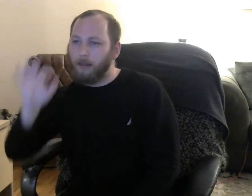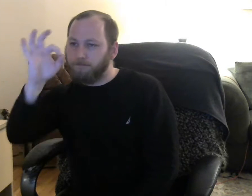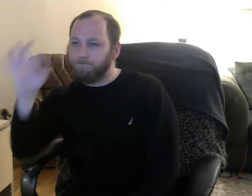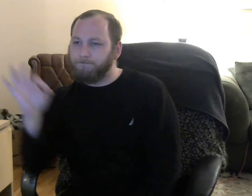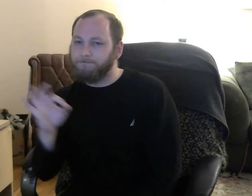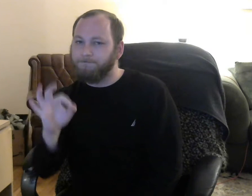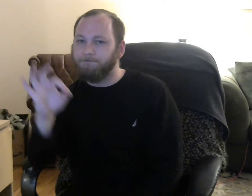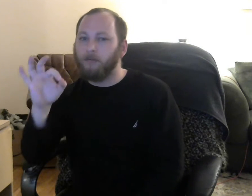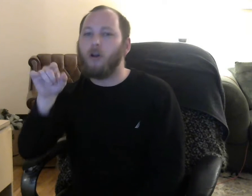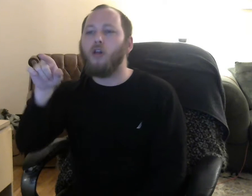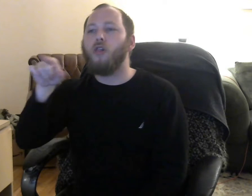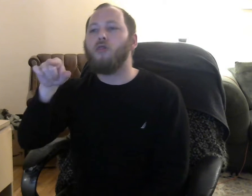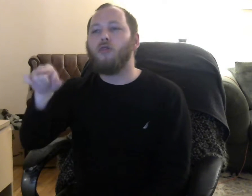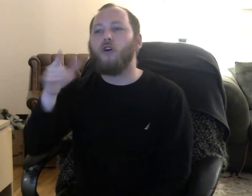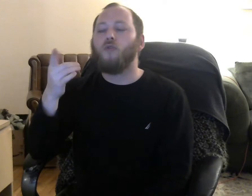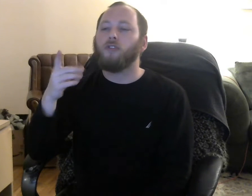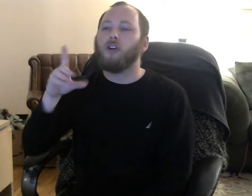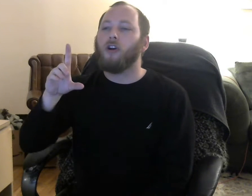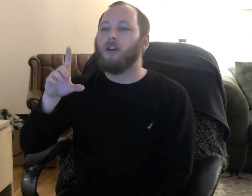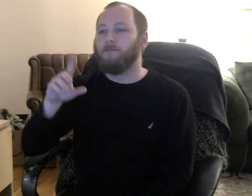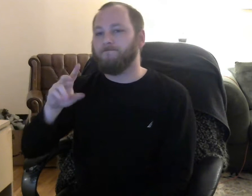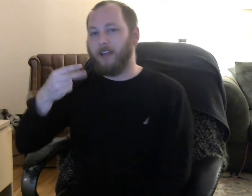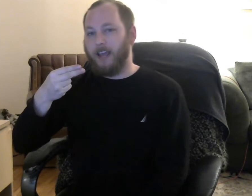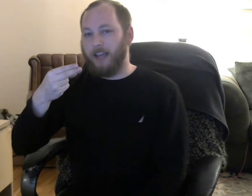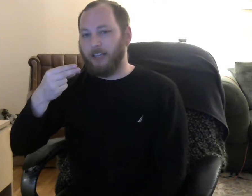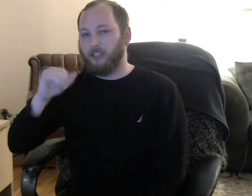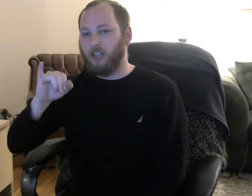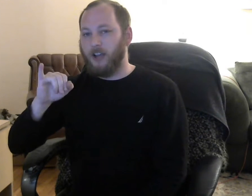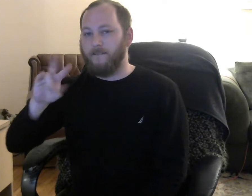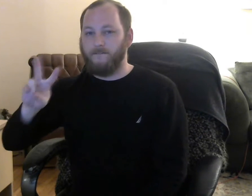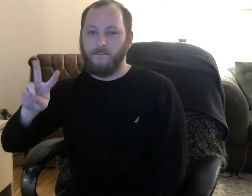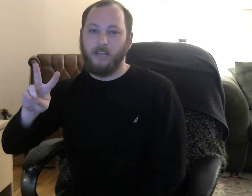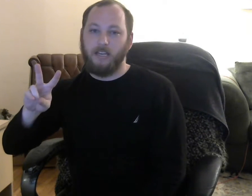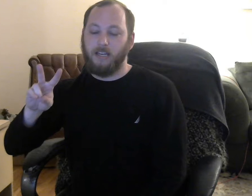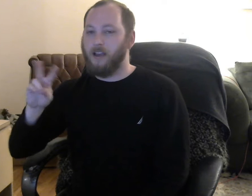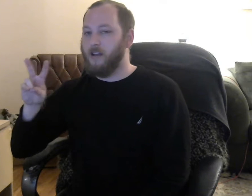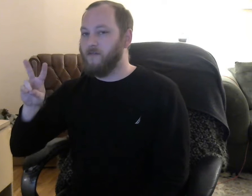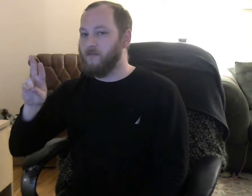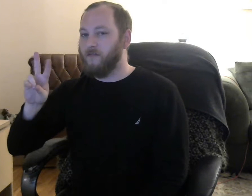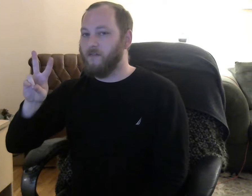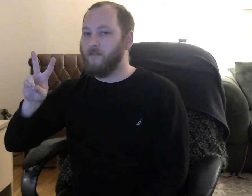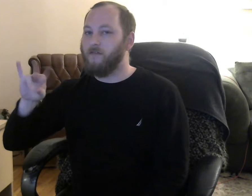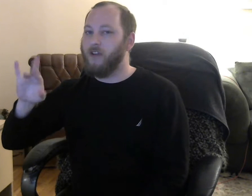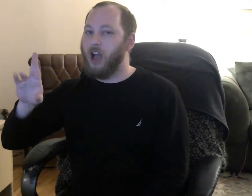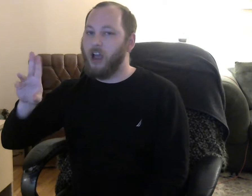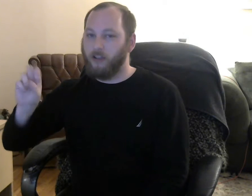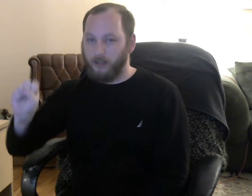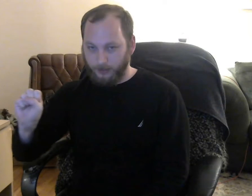from an immune cell. So even though you imagine cells as these very, very small microscopic things, there's incredible complexity.